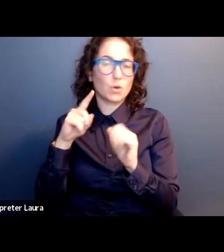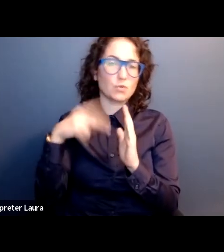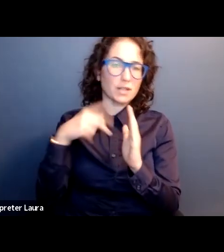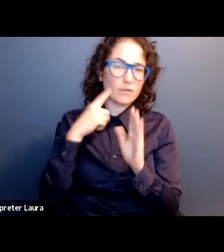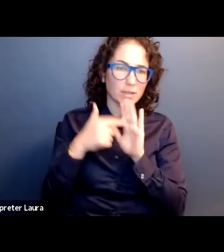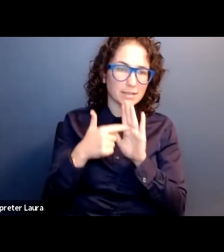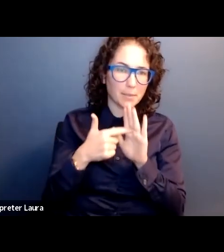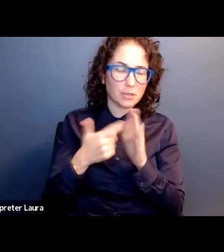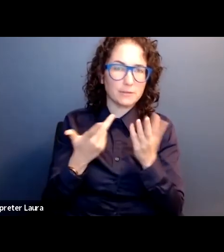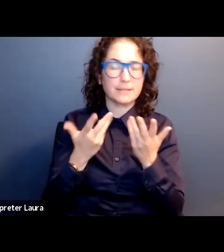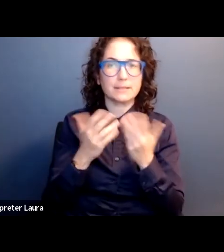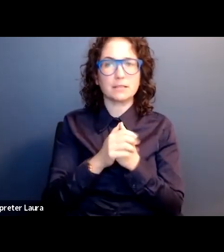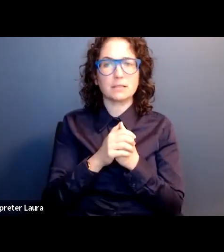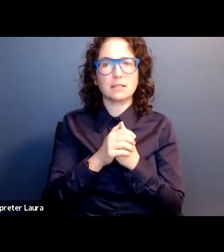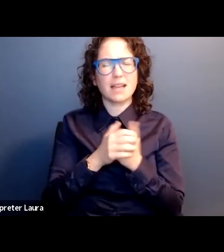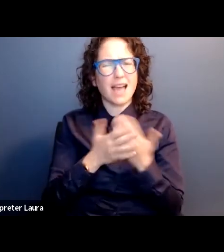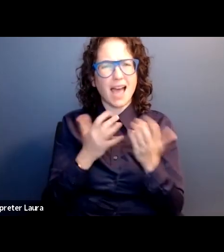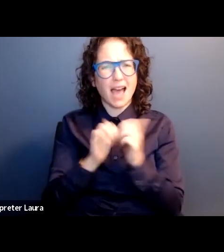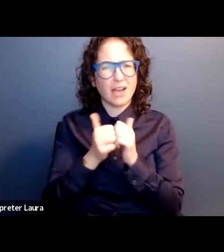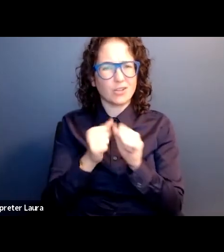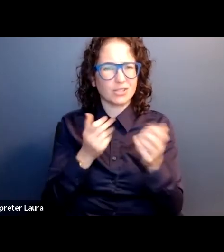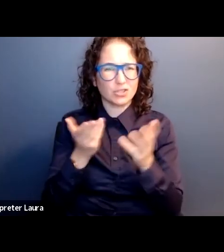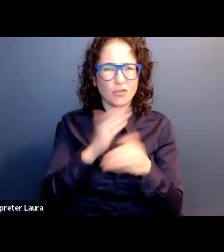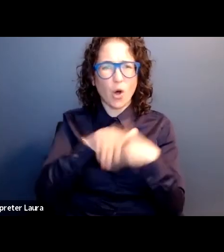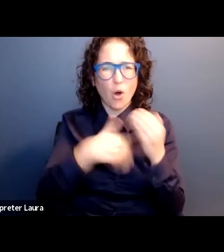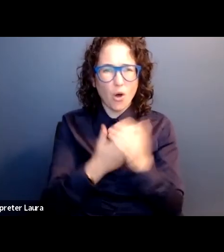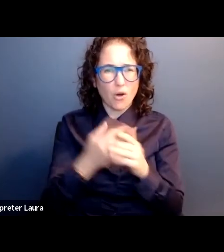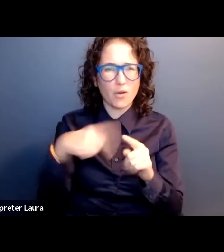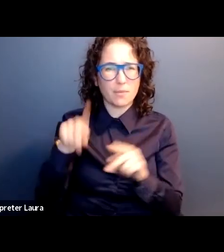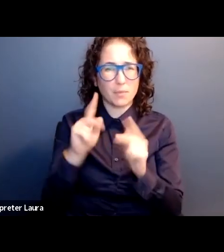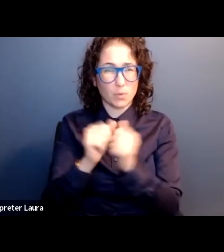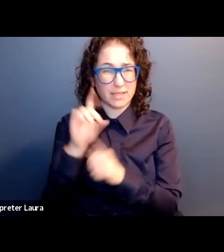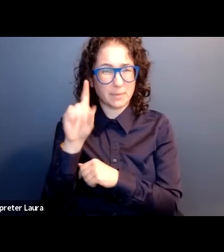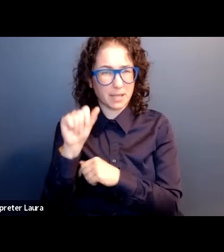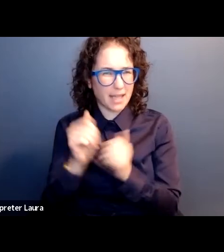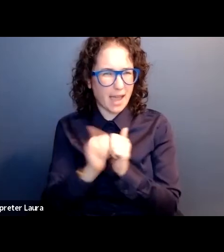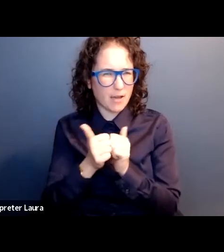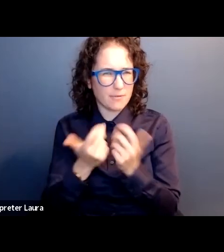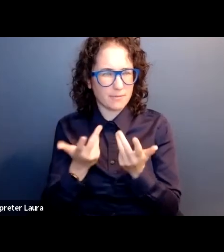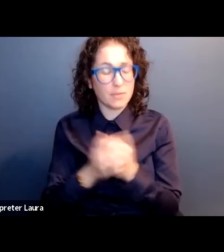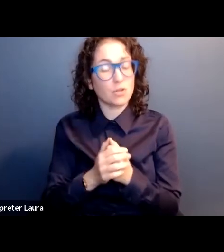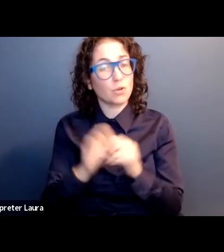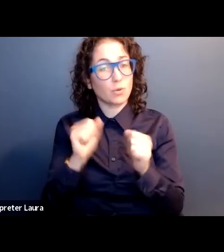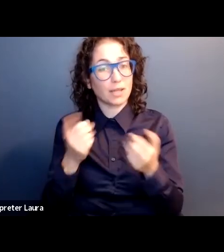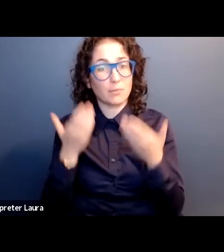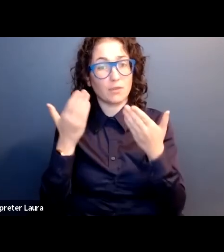instance. So how do you serve them all? Yes, we can provide